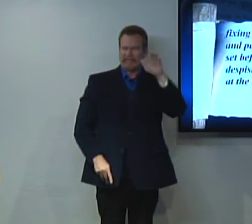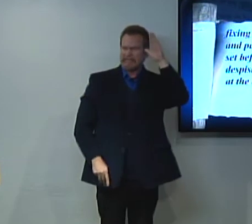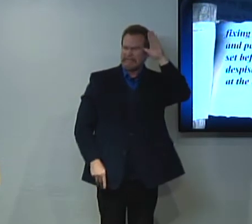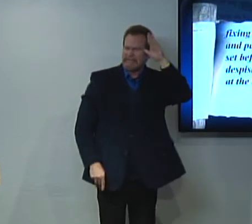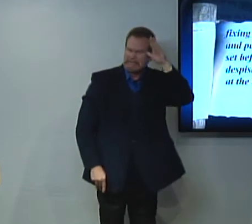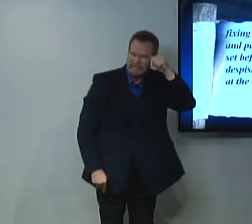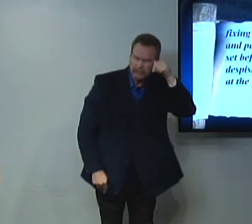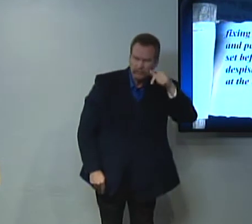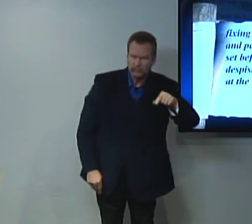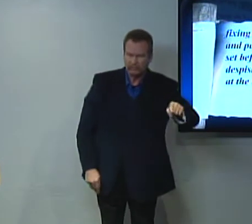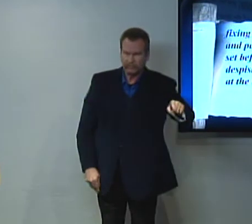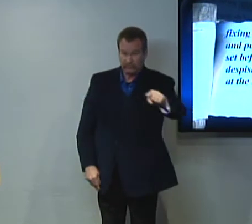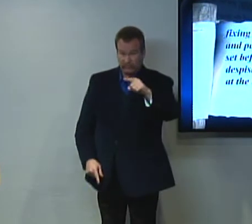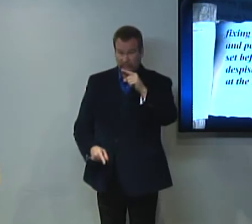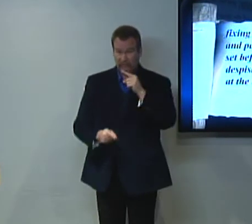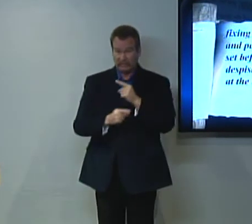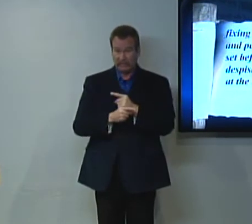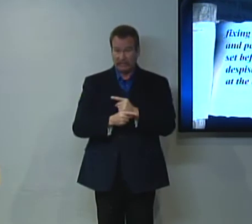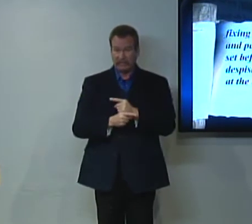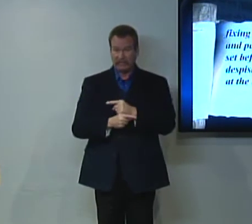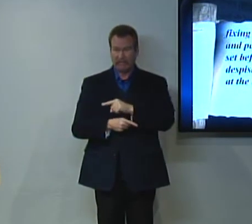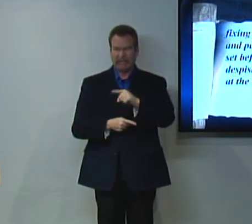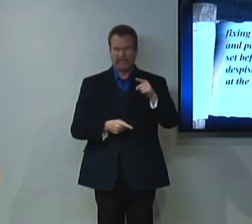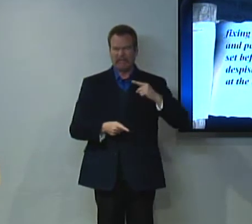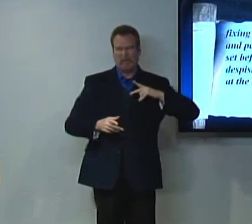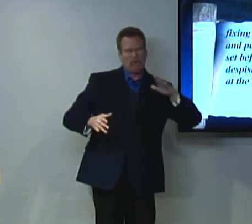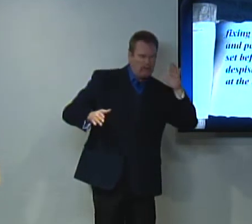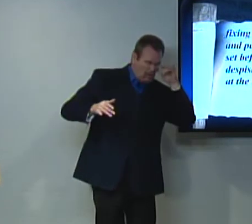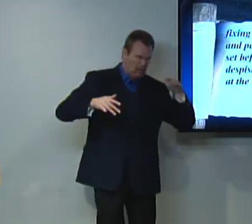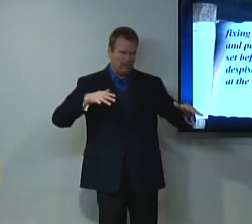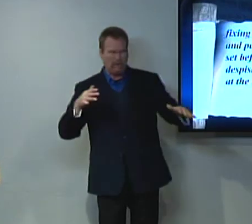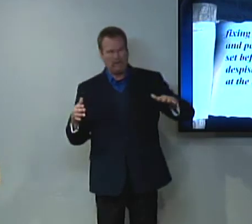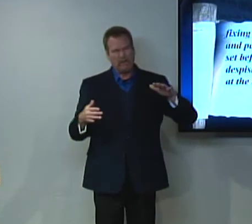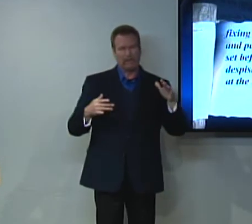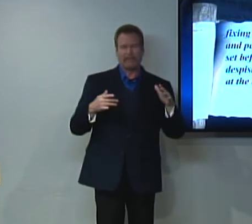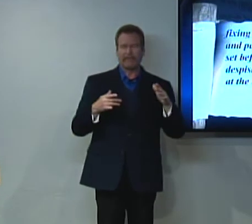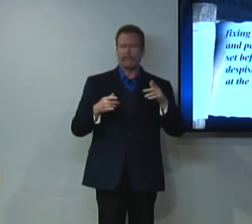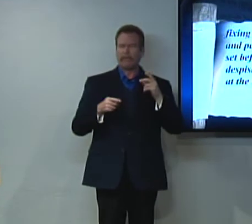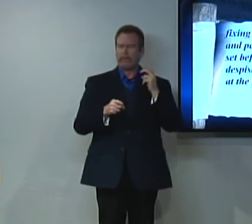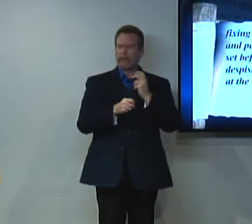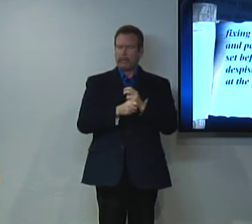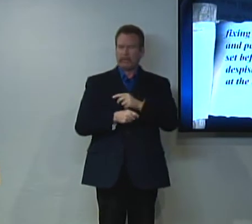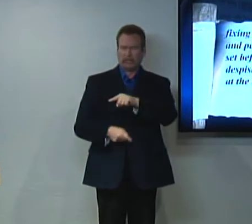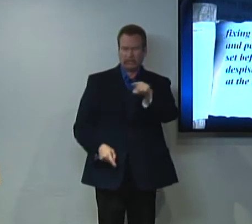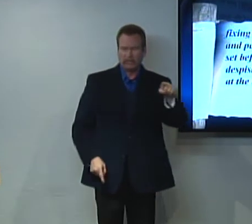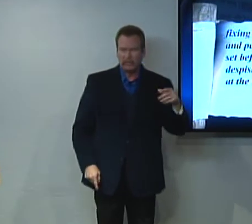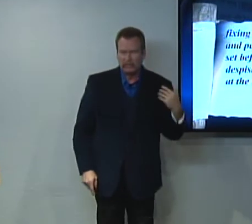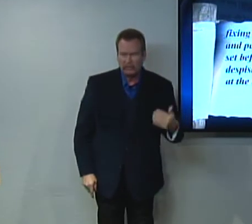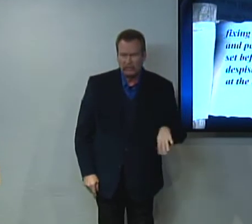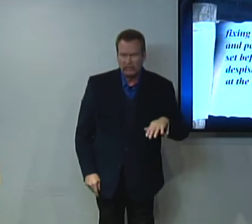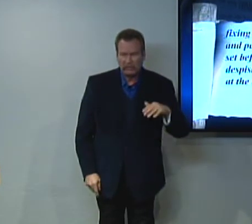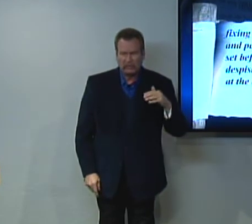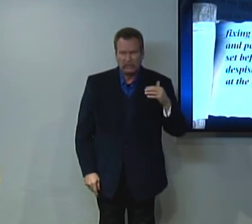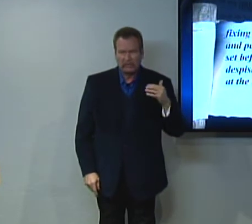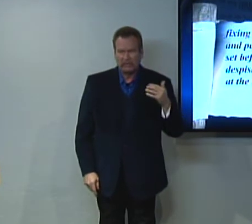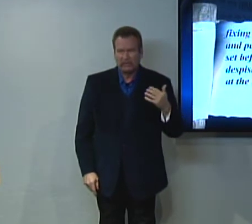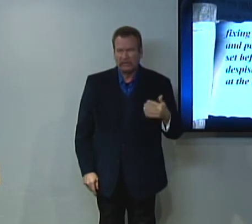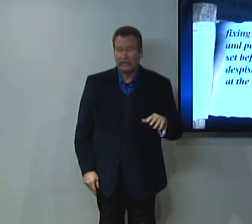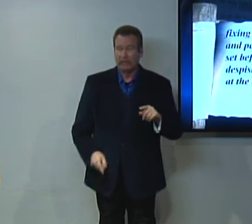so donkeys are stubborn, and we are similar to donkeys. It's very hard for us to do what